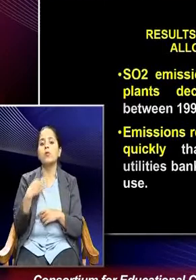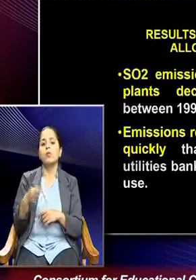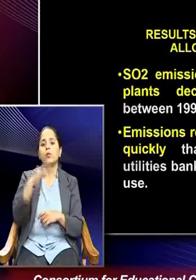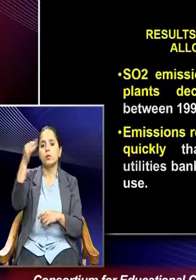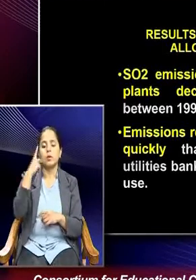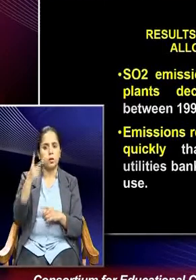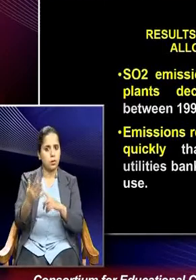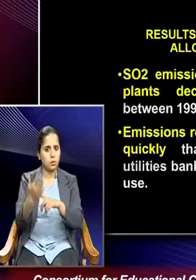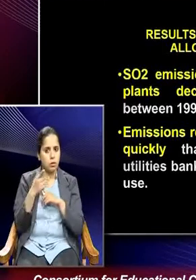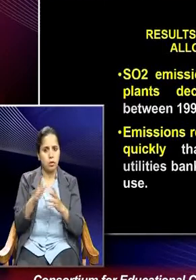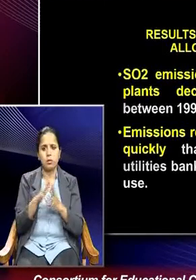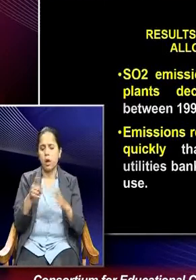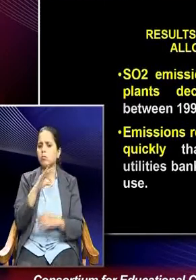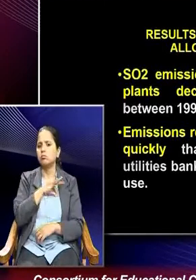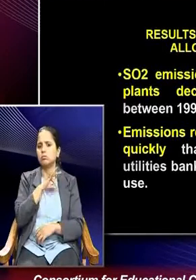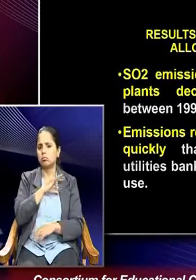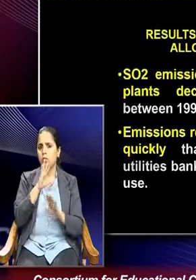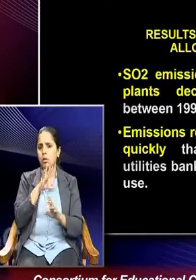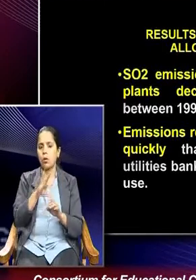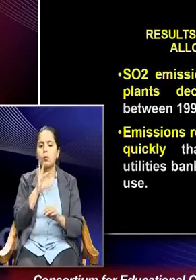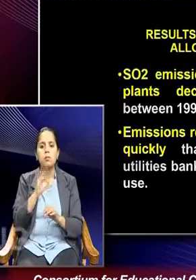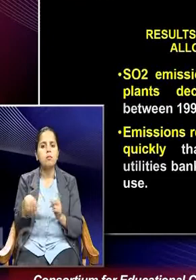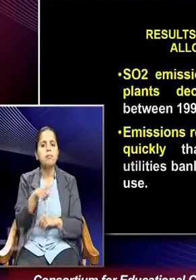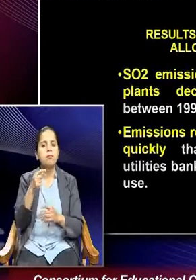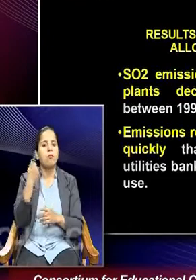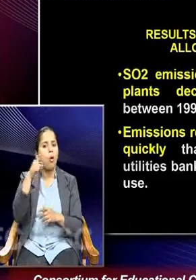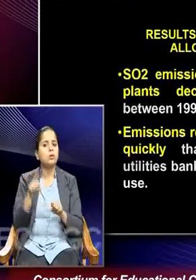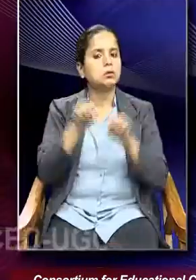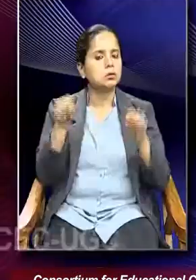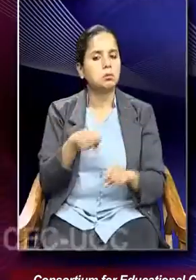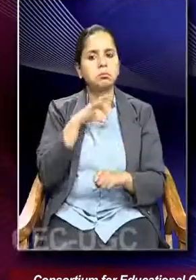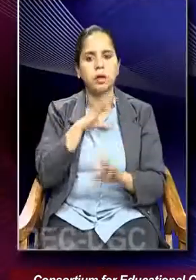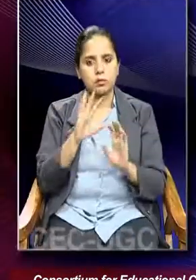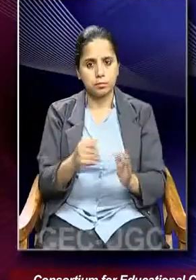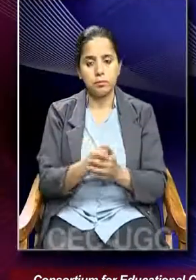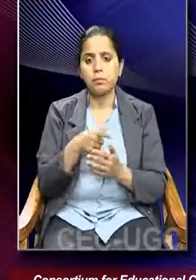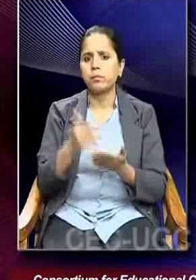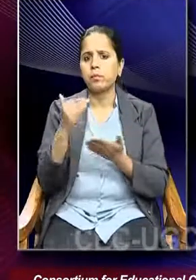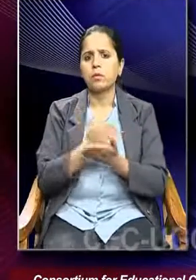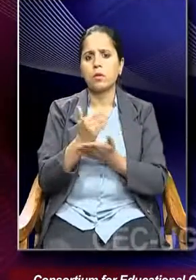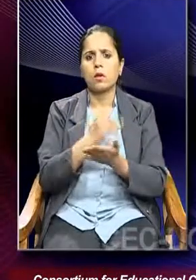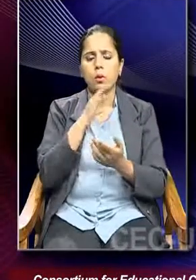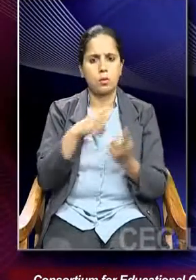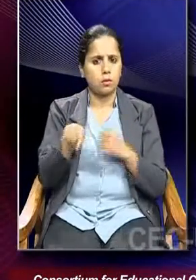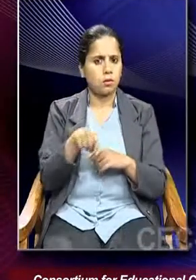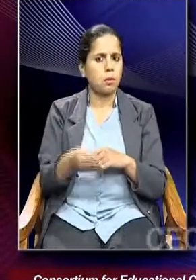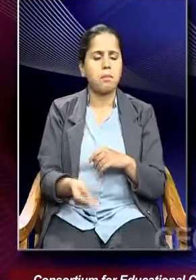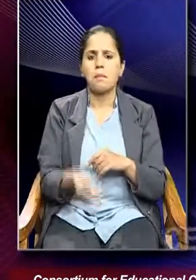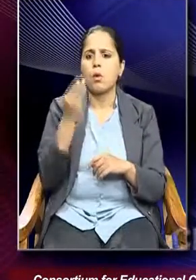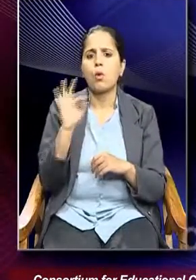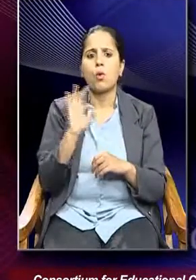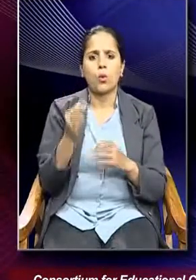out to be very, very beneficial and fruitful for the system. The program did not generate